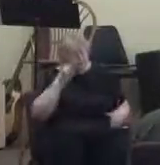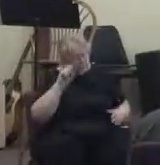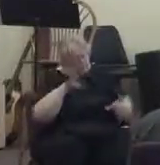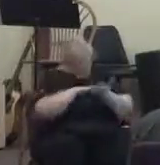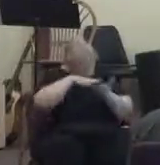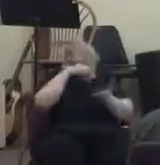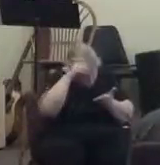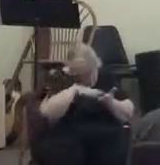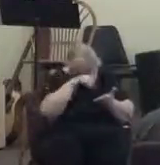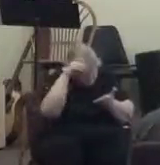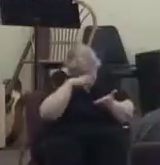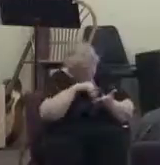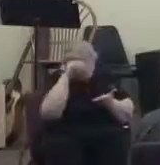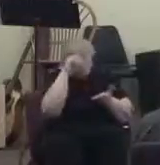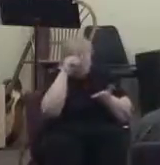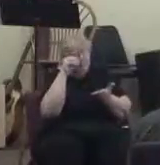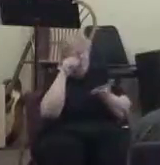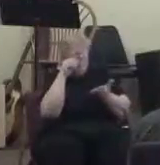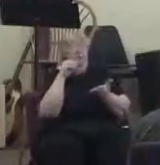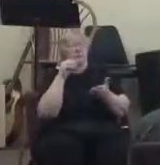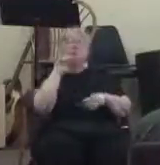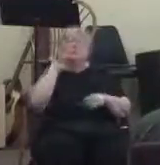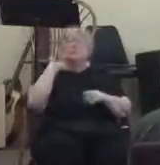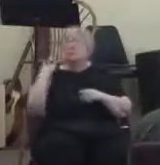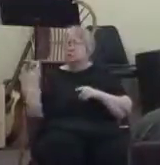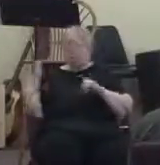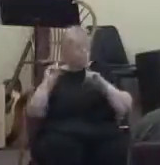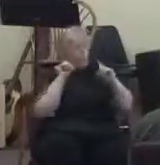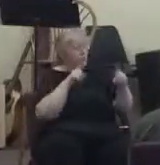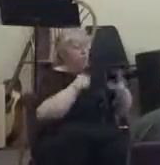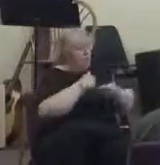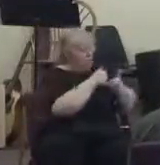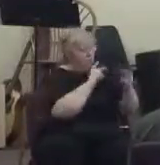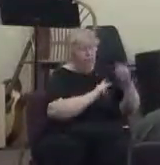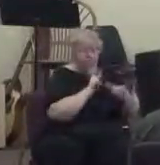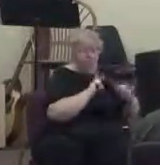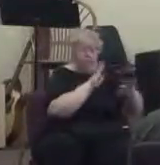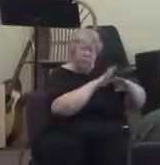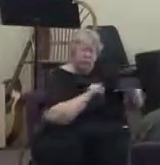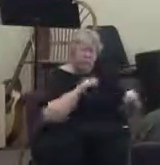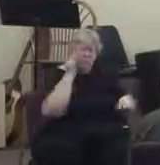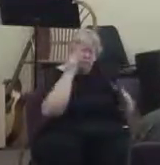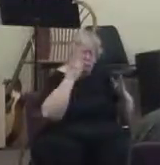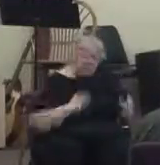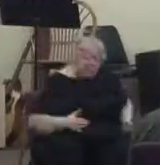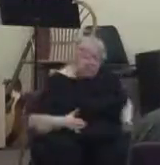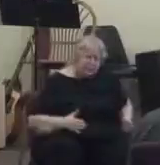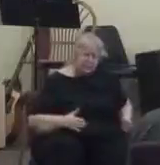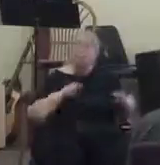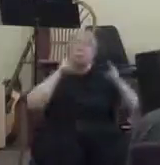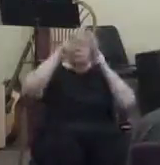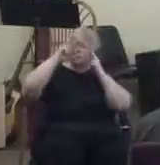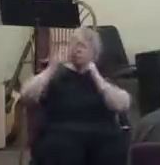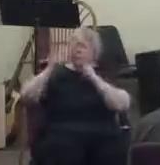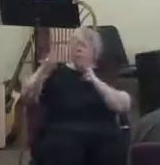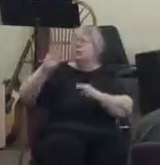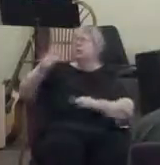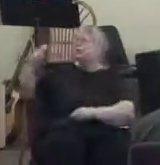teach those that are called to preach. So we ask, Lord, that you would honor this desire to